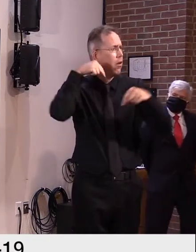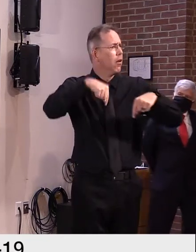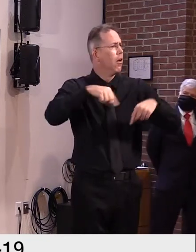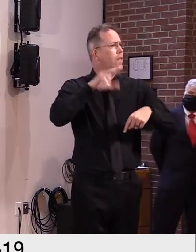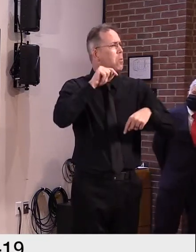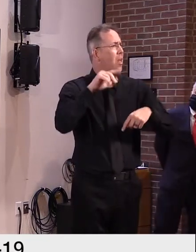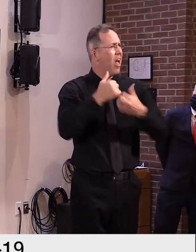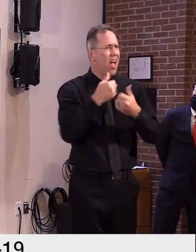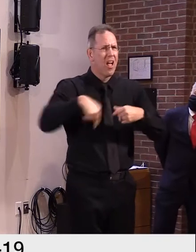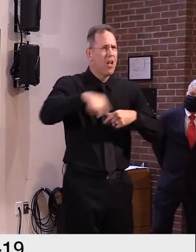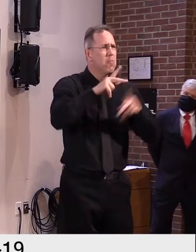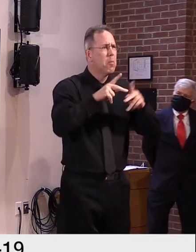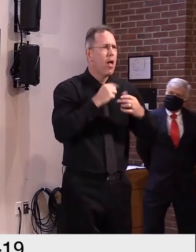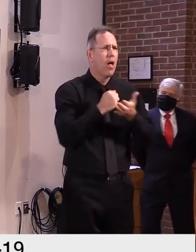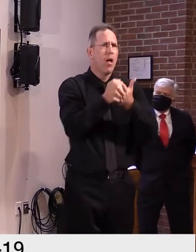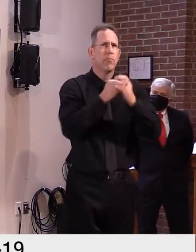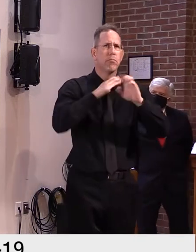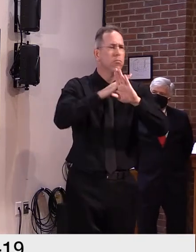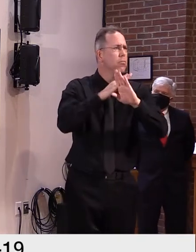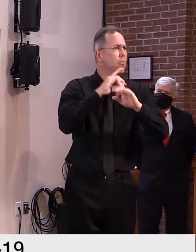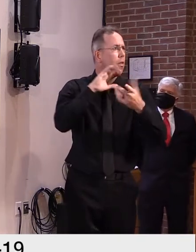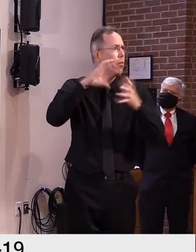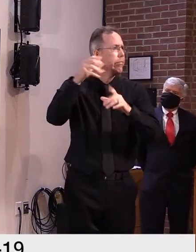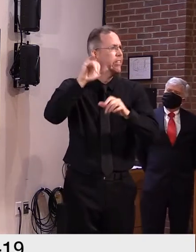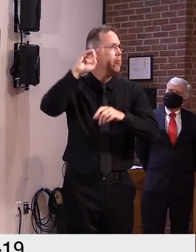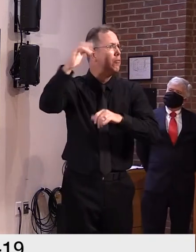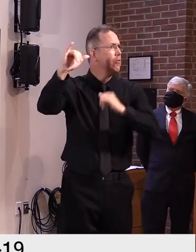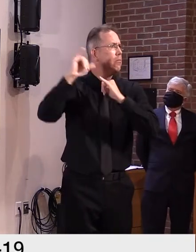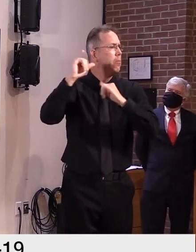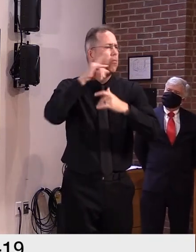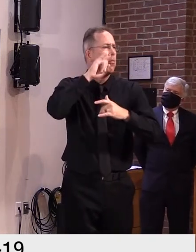Well, again, they didn't occur in Michigan.